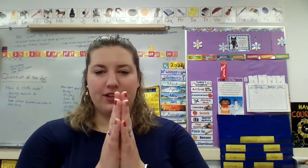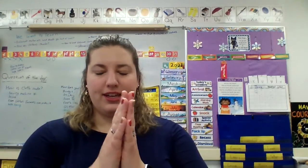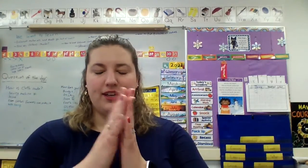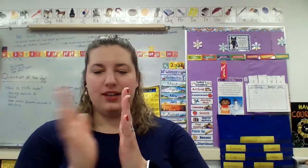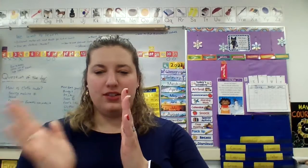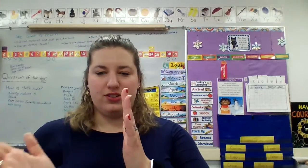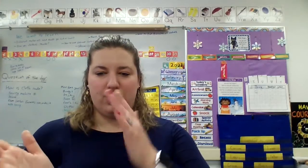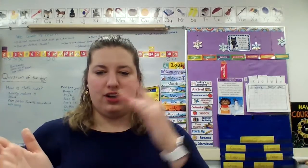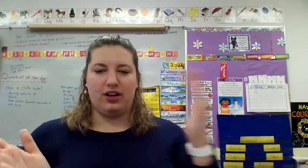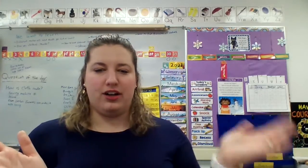Turkey, turkey.